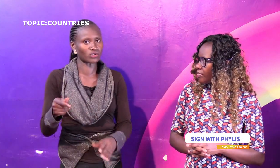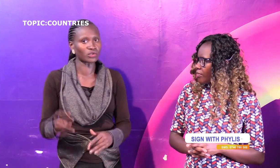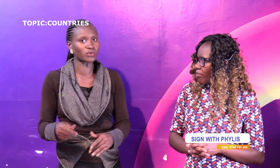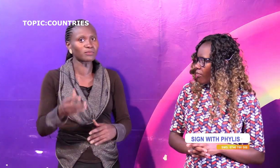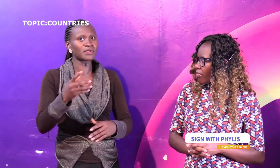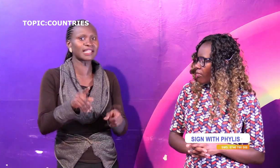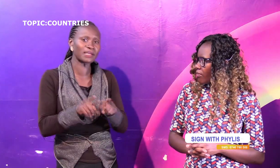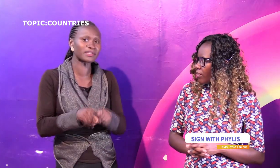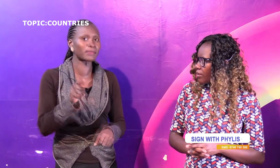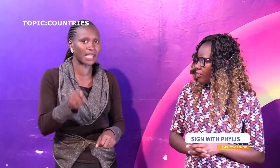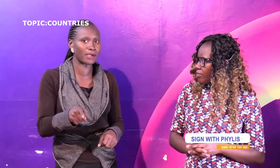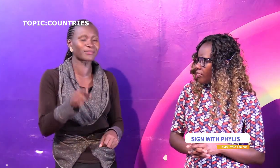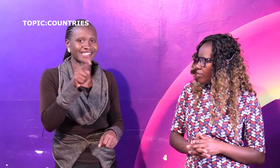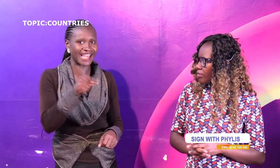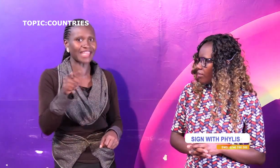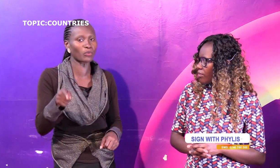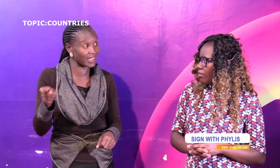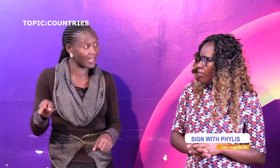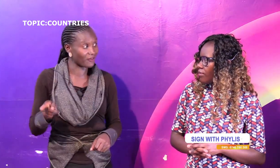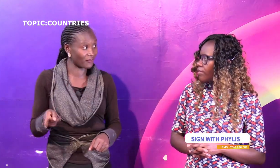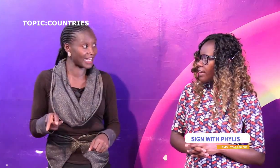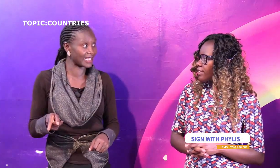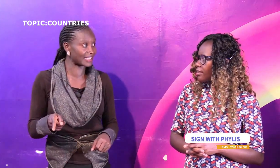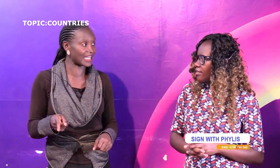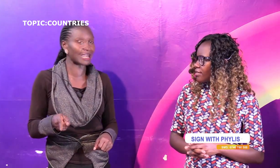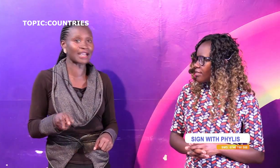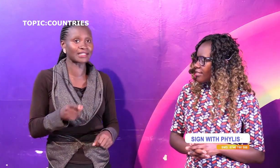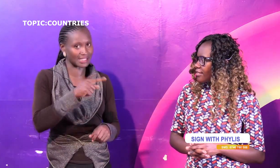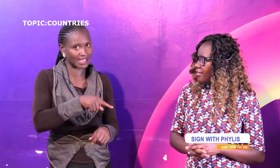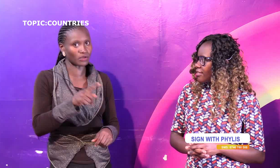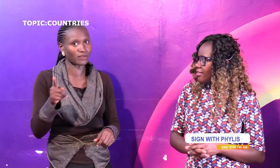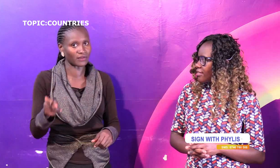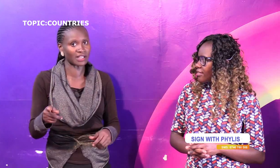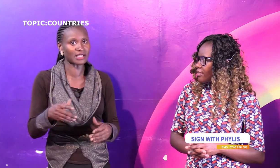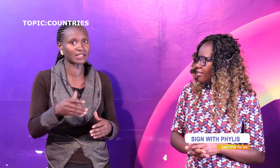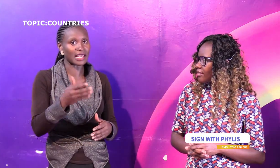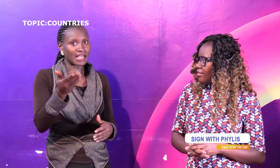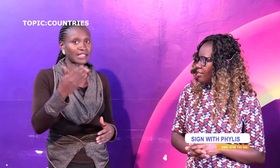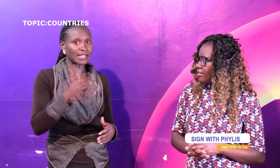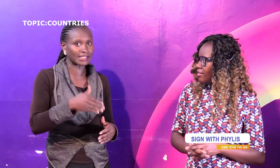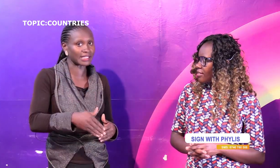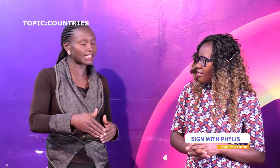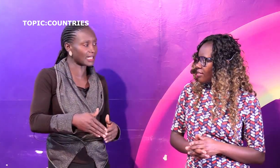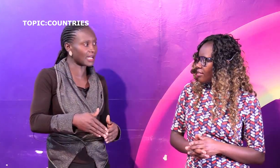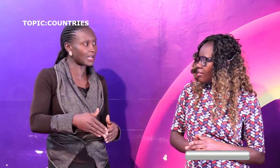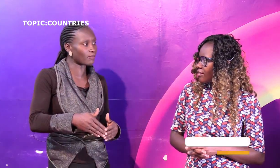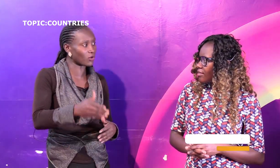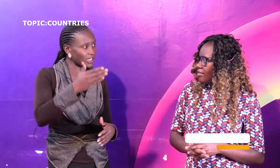the same name, Sign with Phylis. Just Sign with the Phylis. Just later that all the programs,